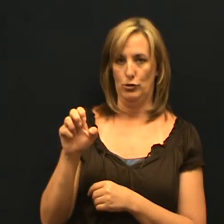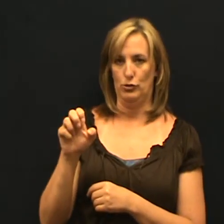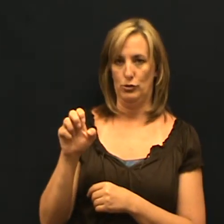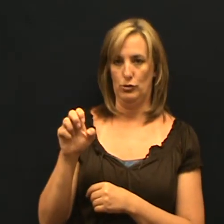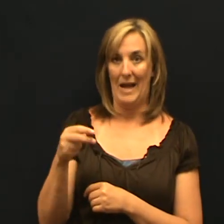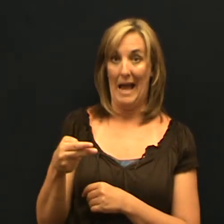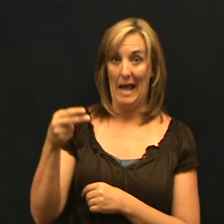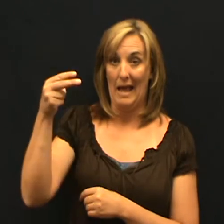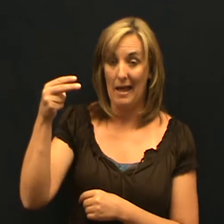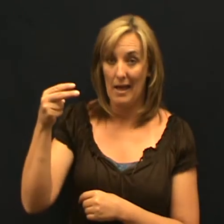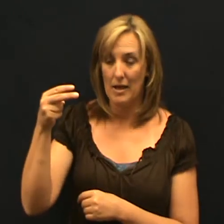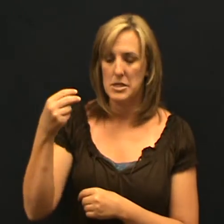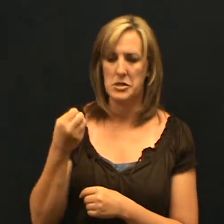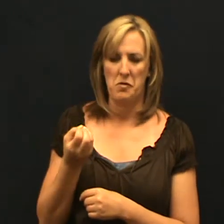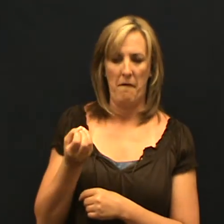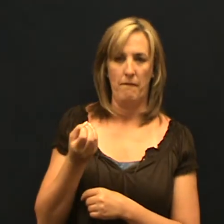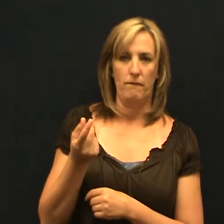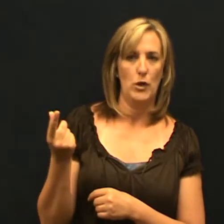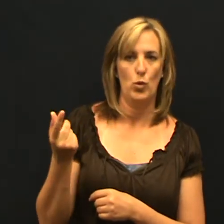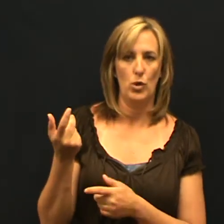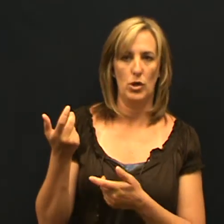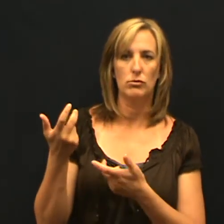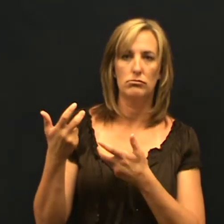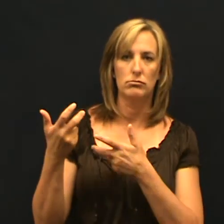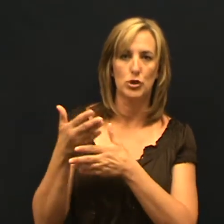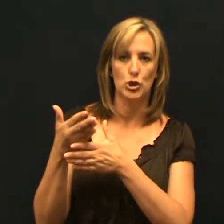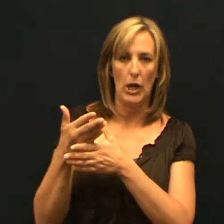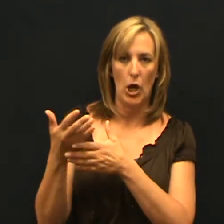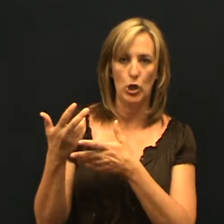fewer shares outstanding, and so